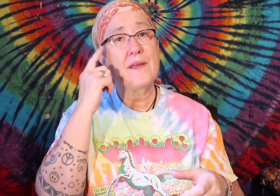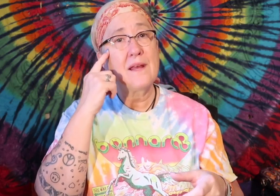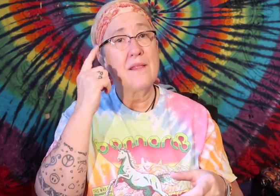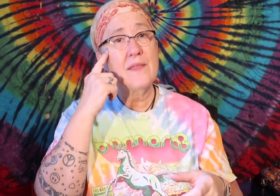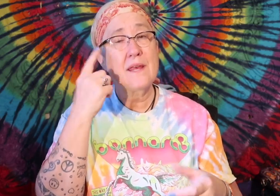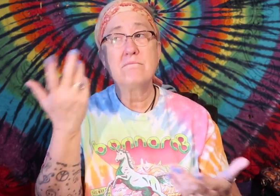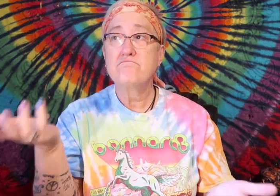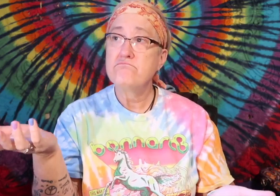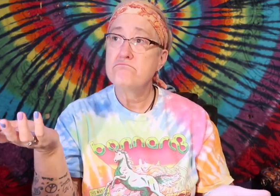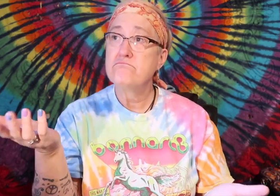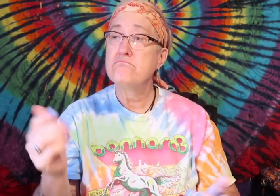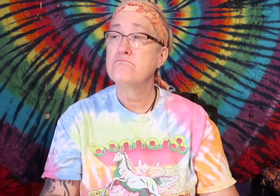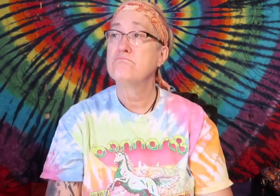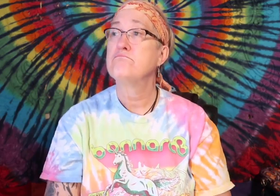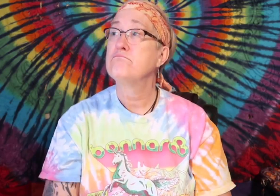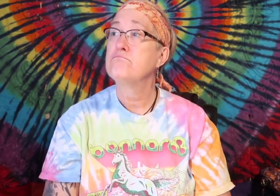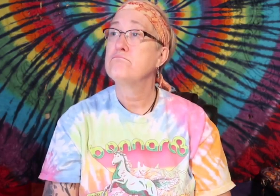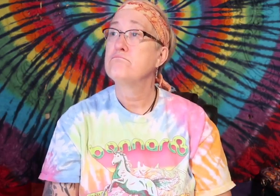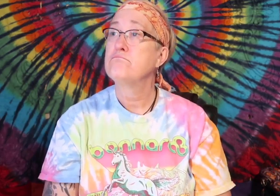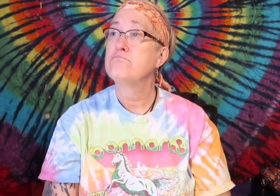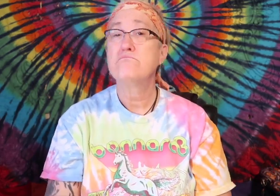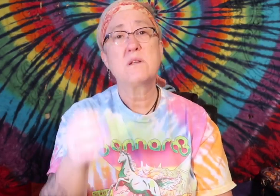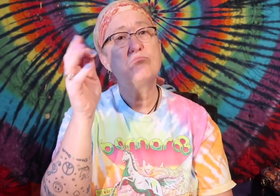So while I'm waiting, I'm thinking,